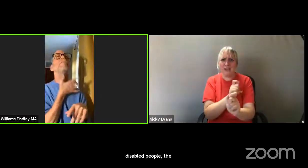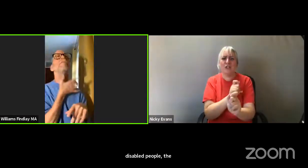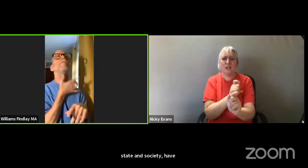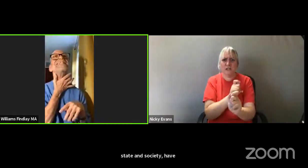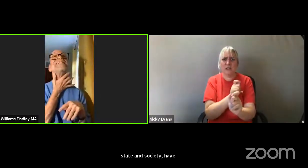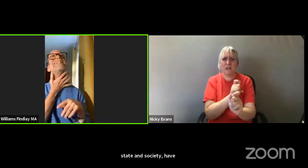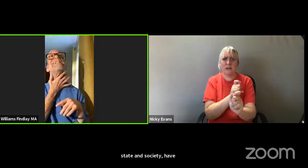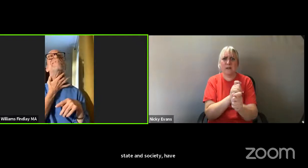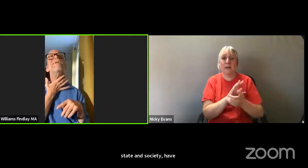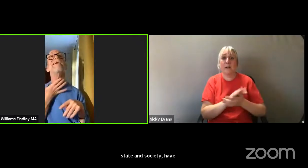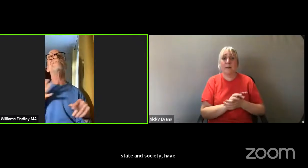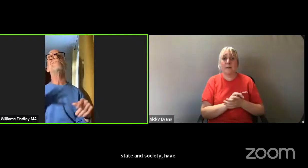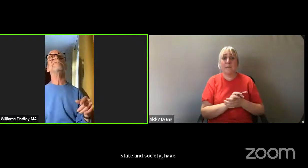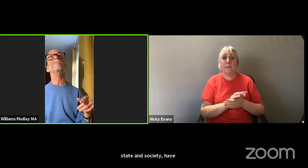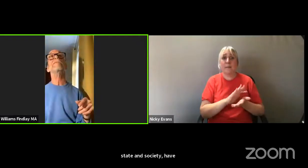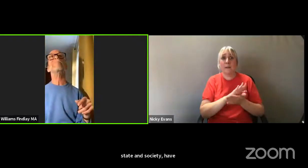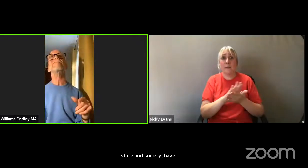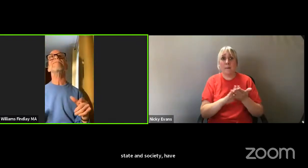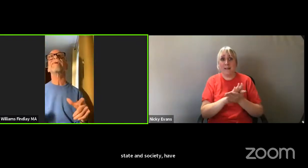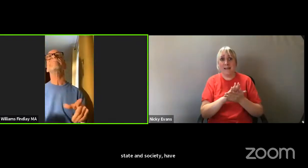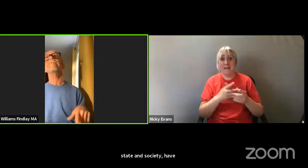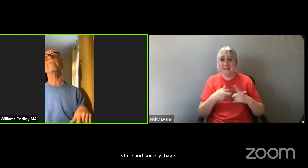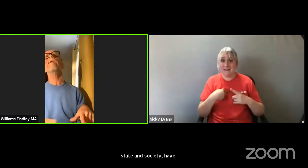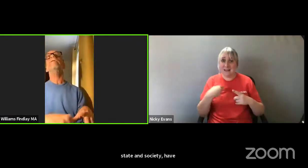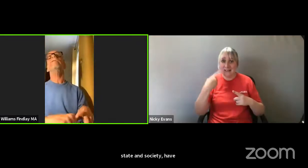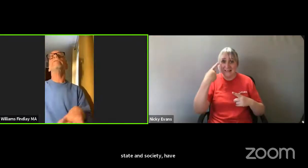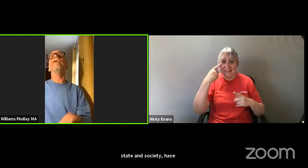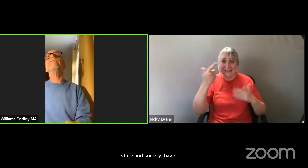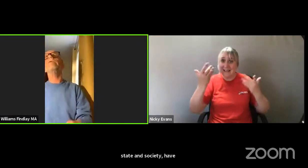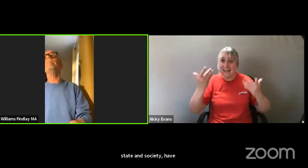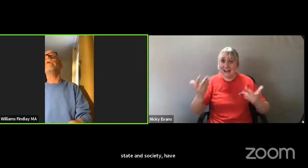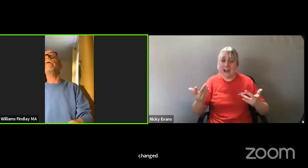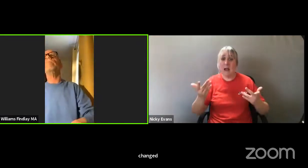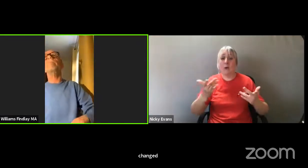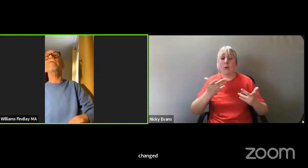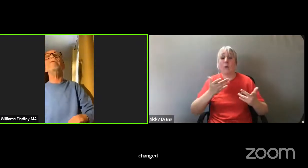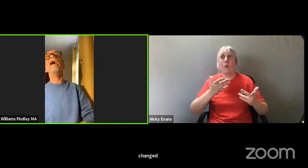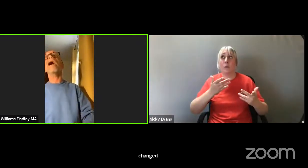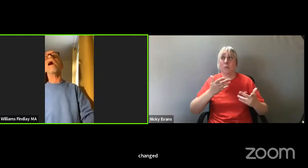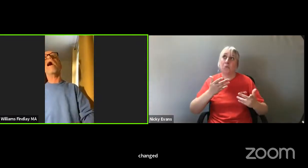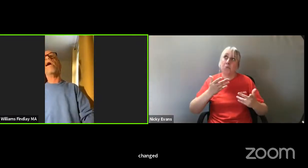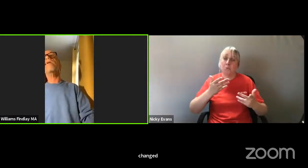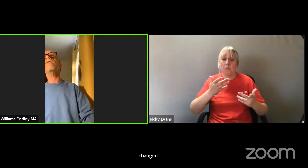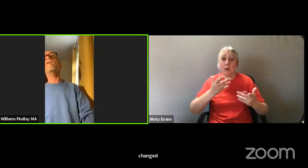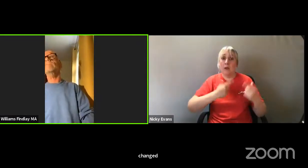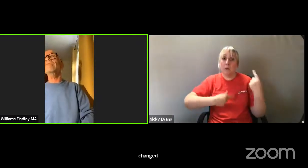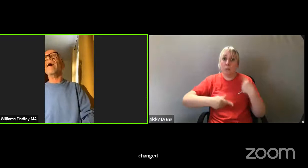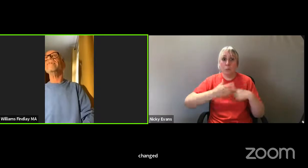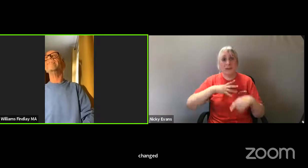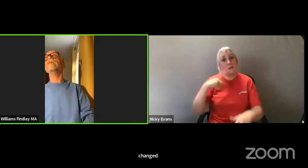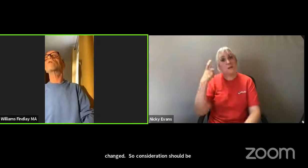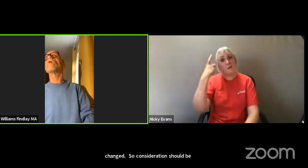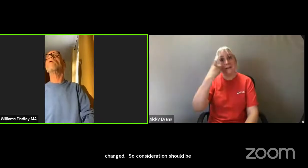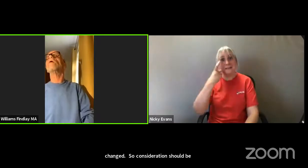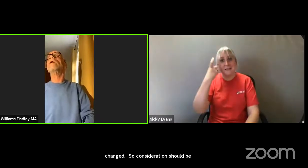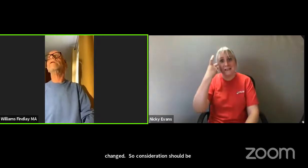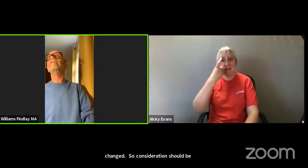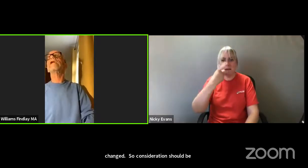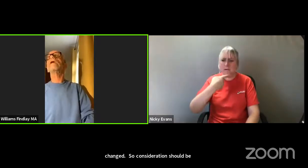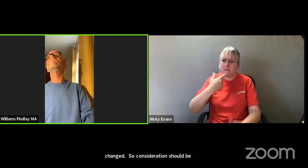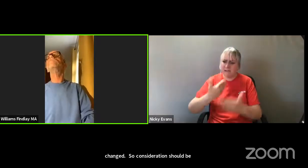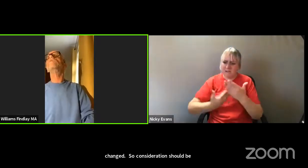So consideration should be given to developing a